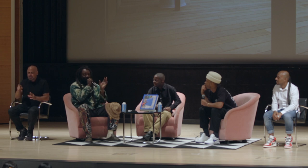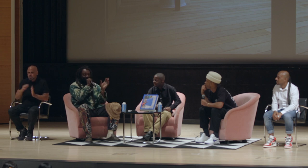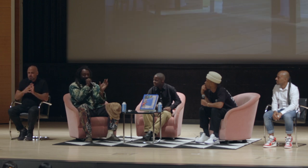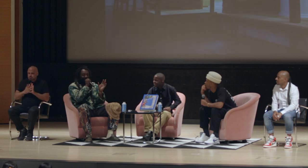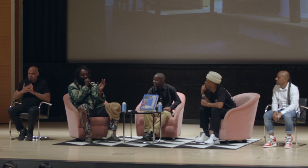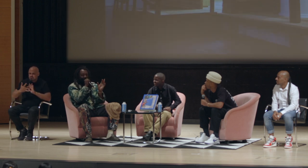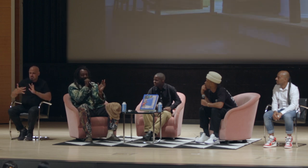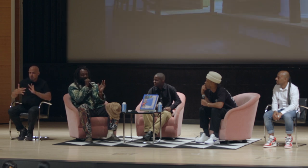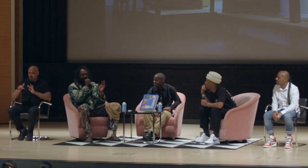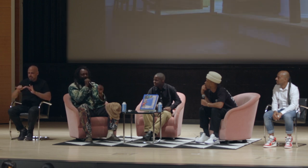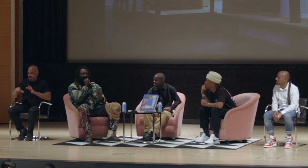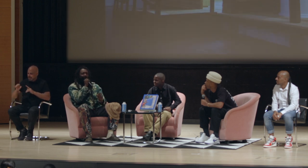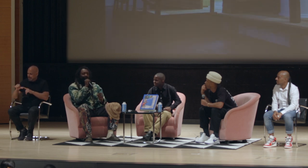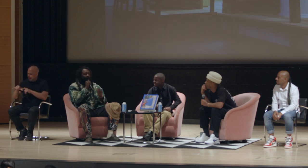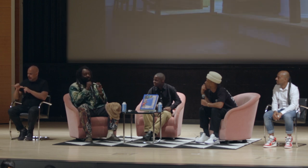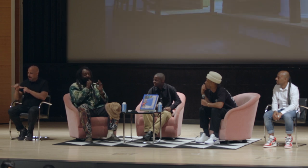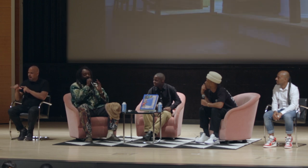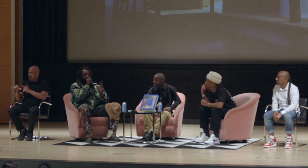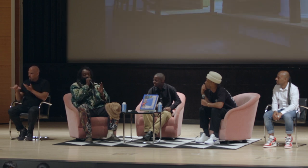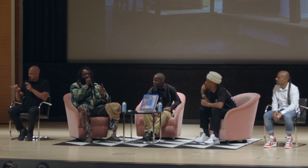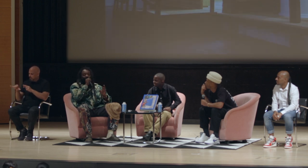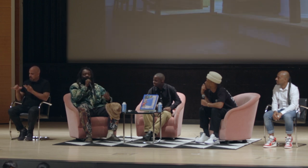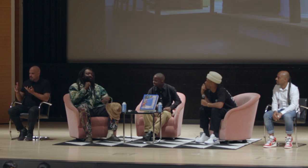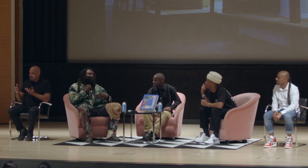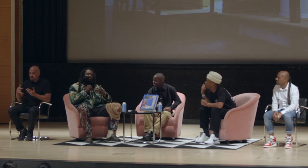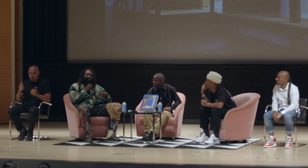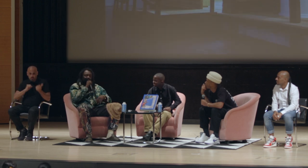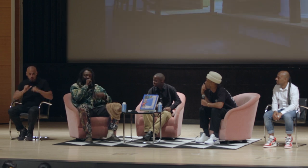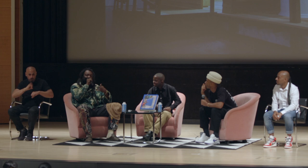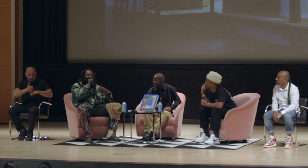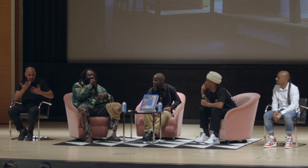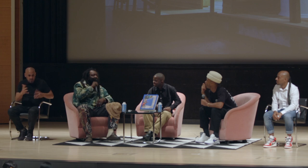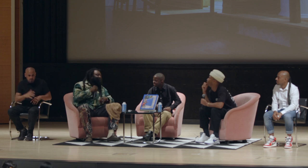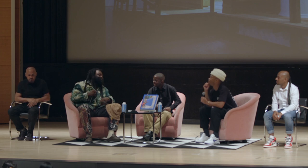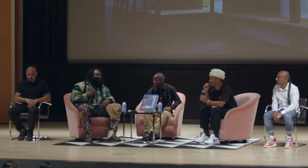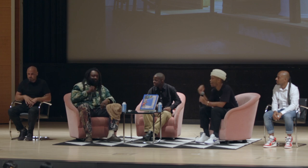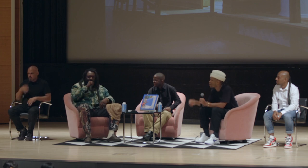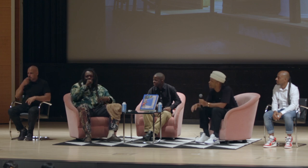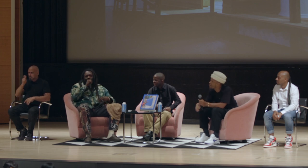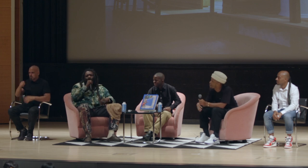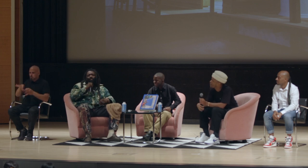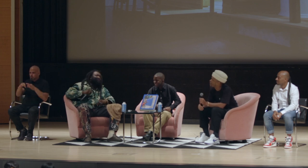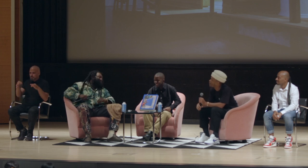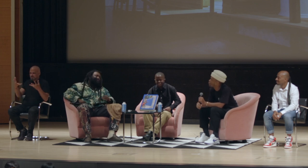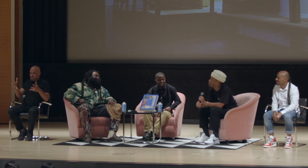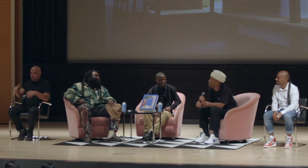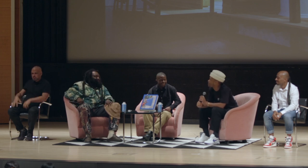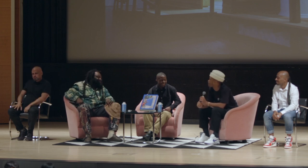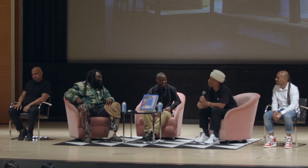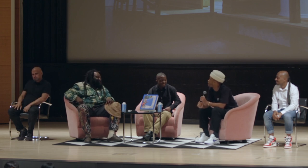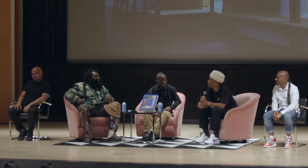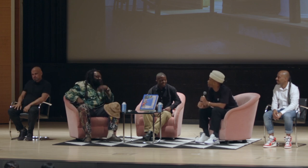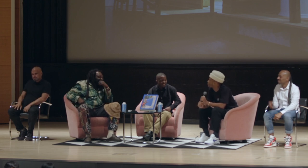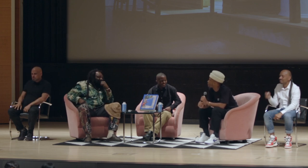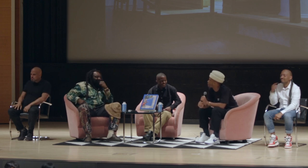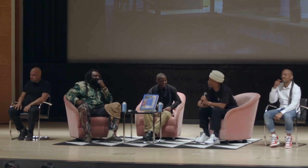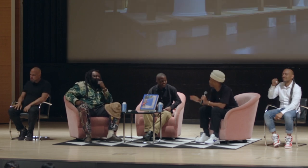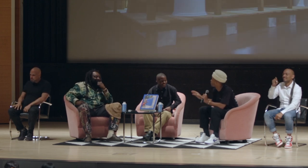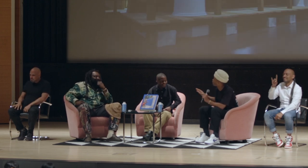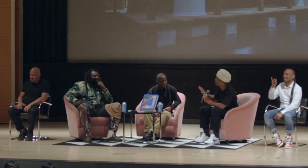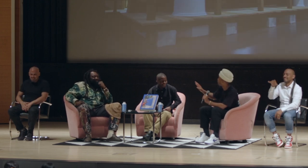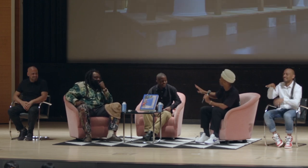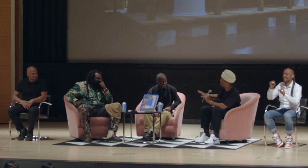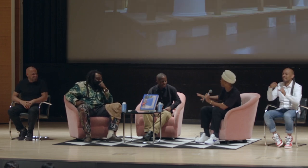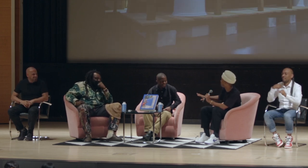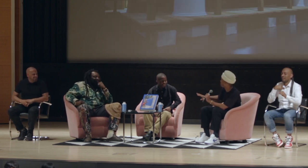of what that yeah. You got the short yeah, it was a wrap. Mm-hmm. It did take me a while to figure out to